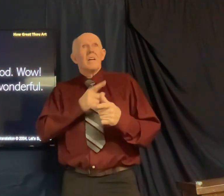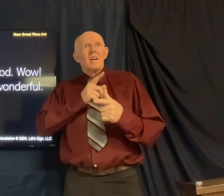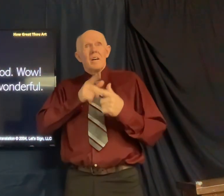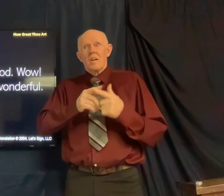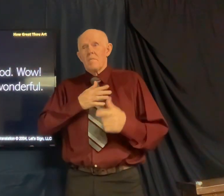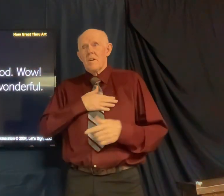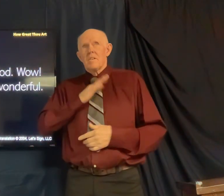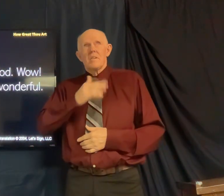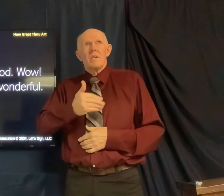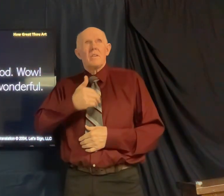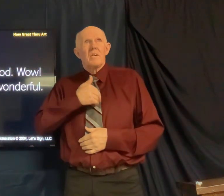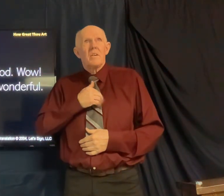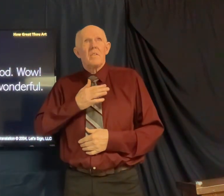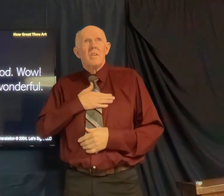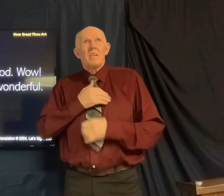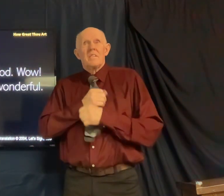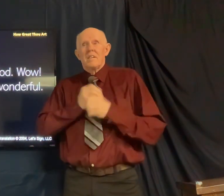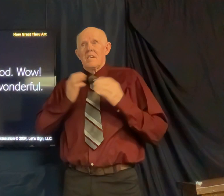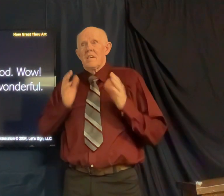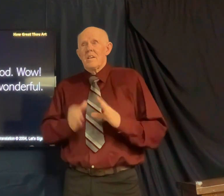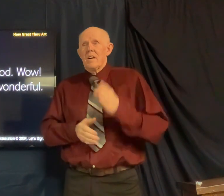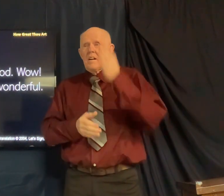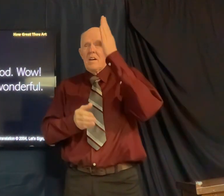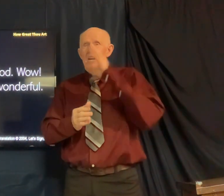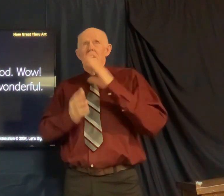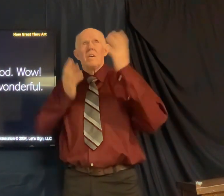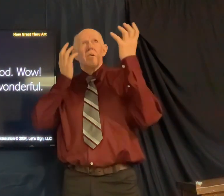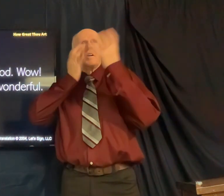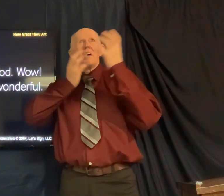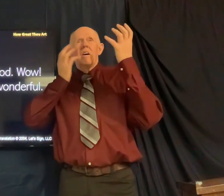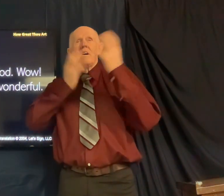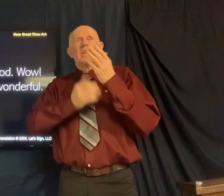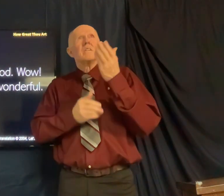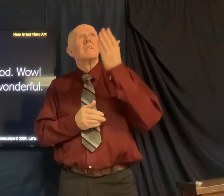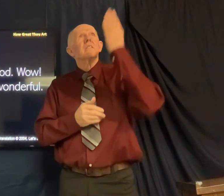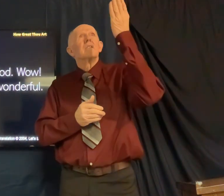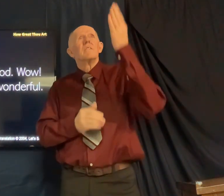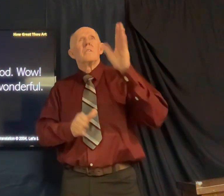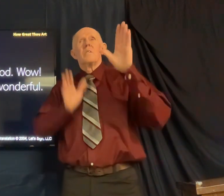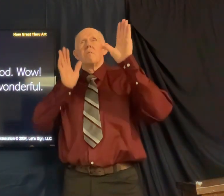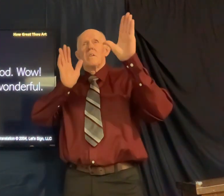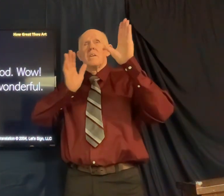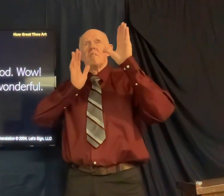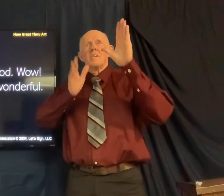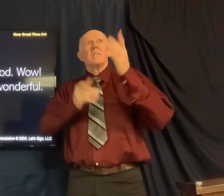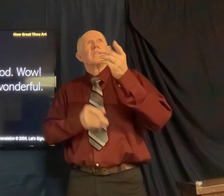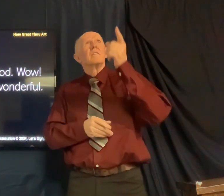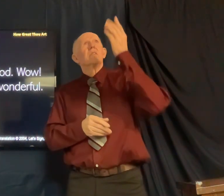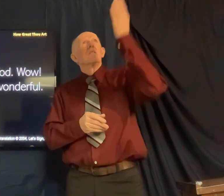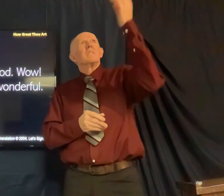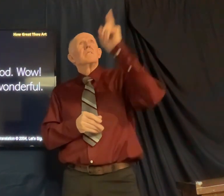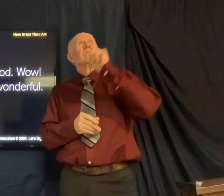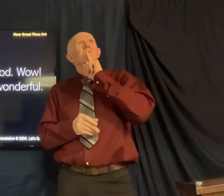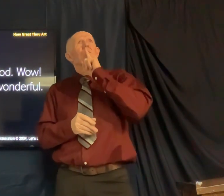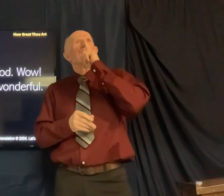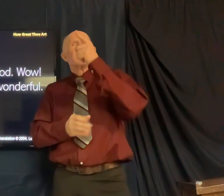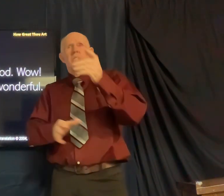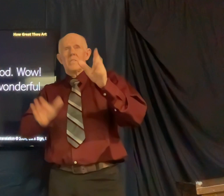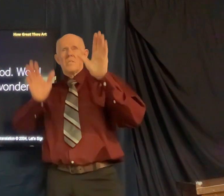In my soul, my Savior, God, wow, you are so wonderful. You are so